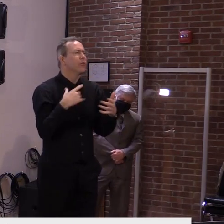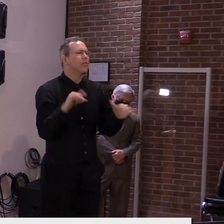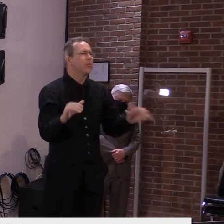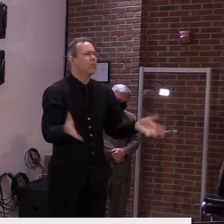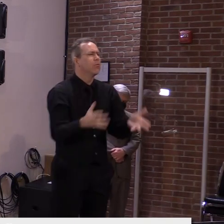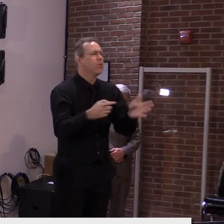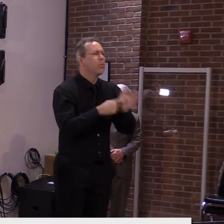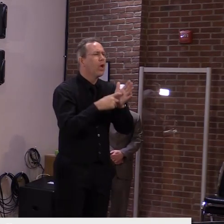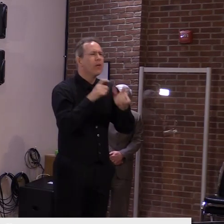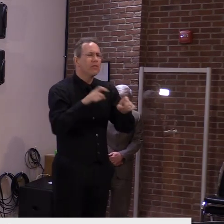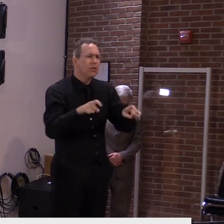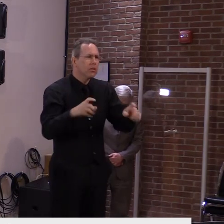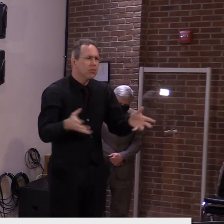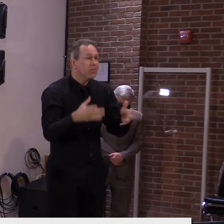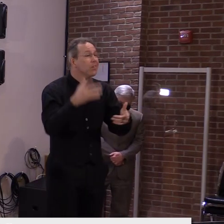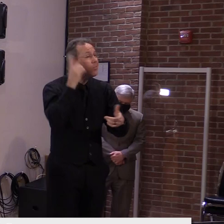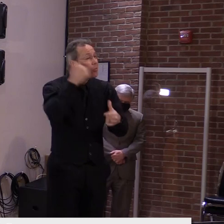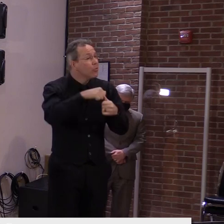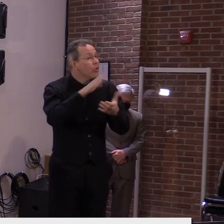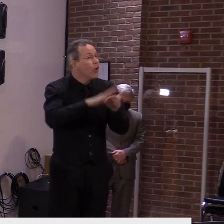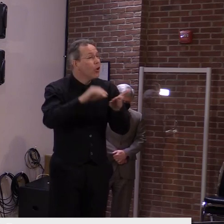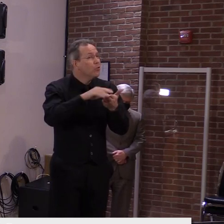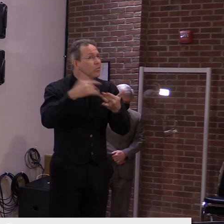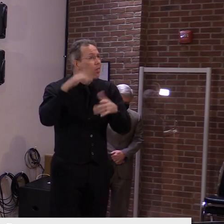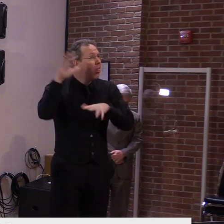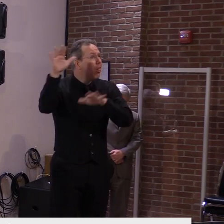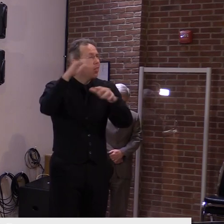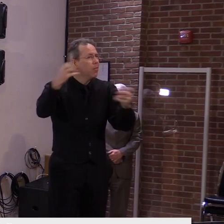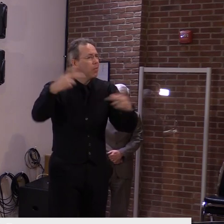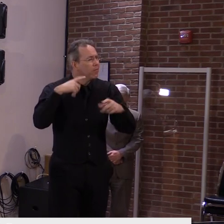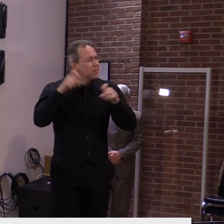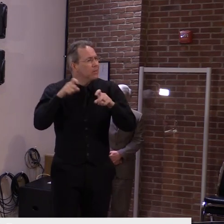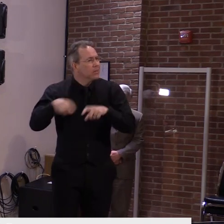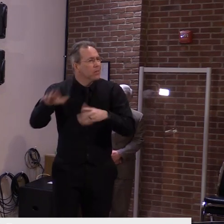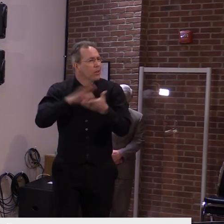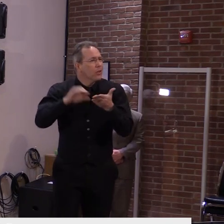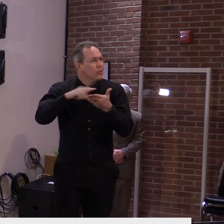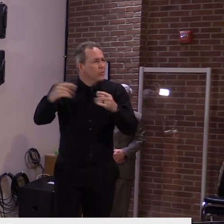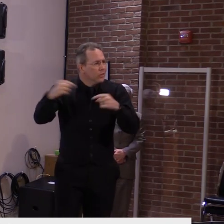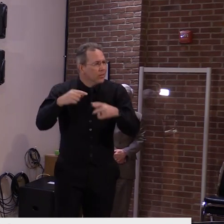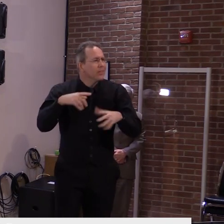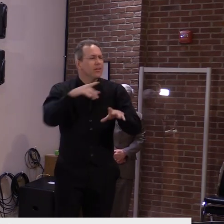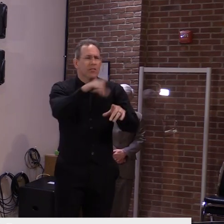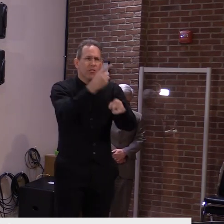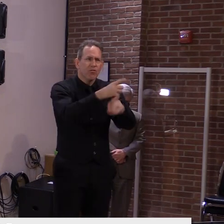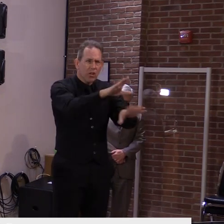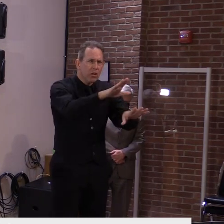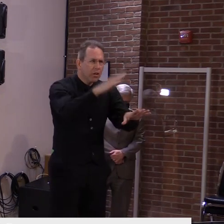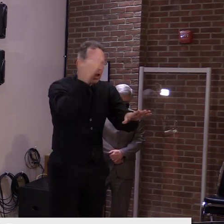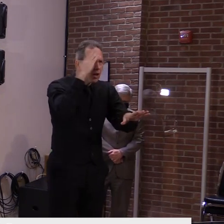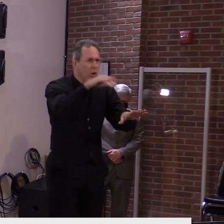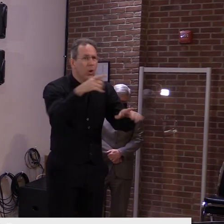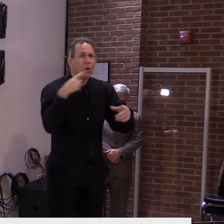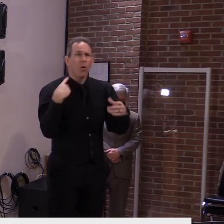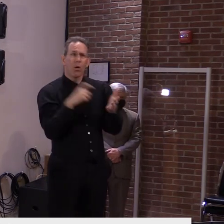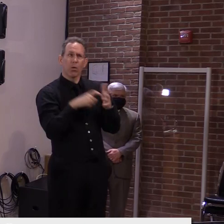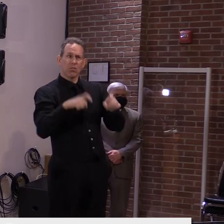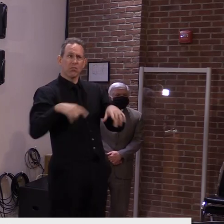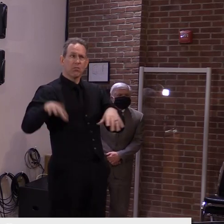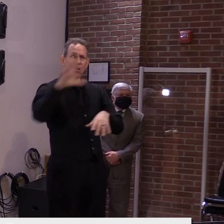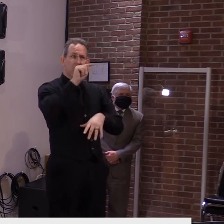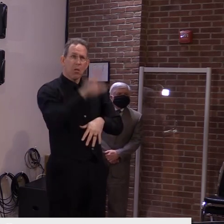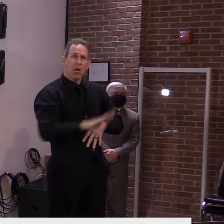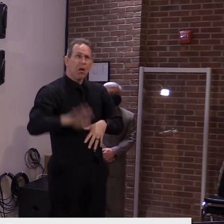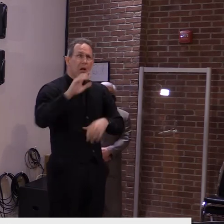to keeping their campuses safe. But there has been a slight decrease, yes, there's no question. Not a huge